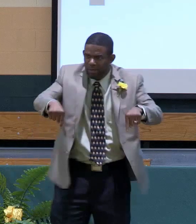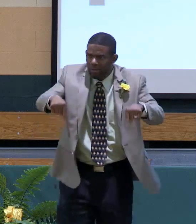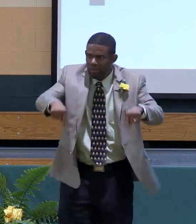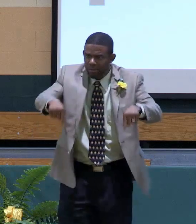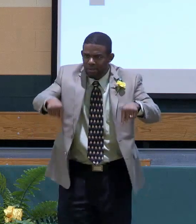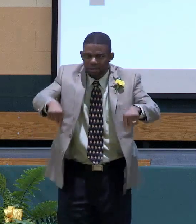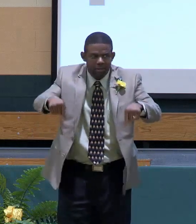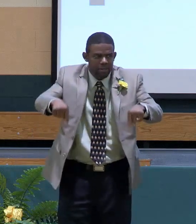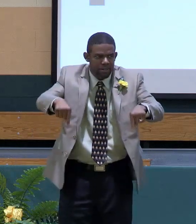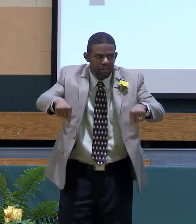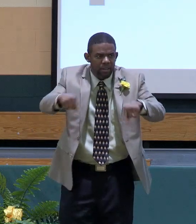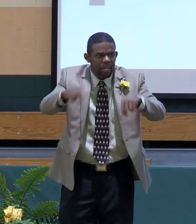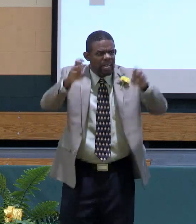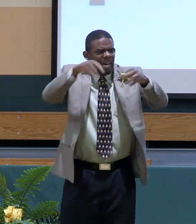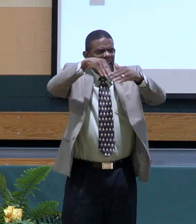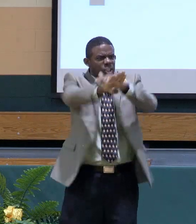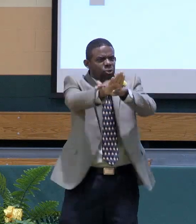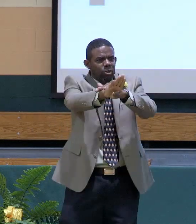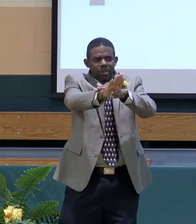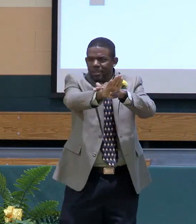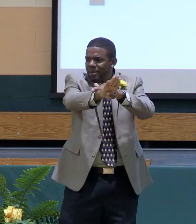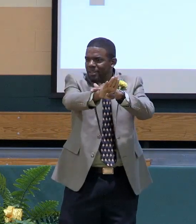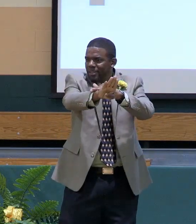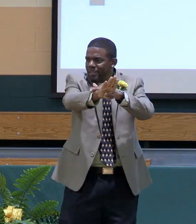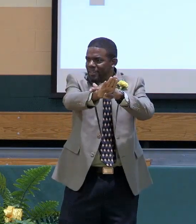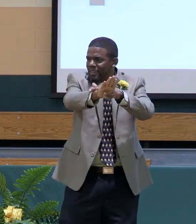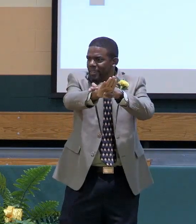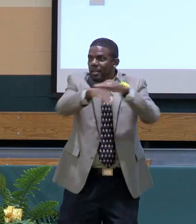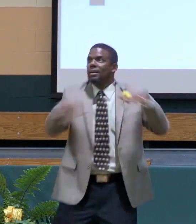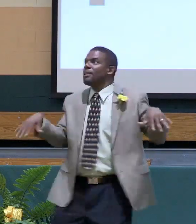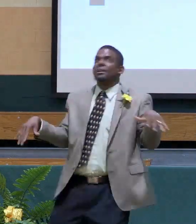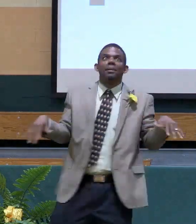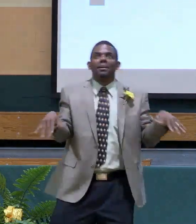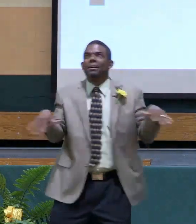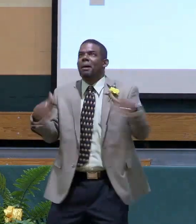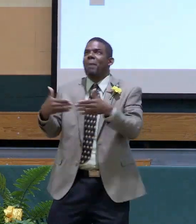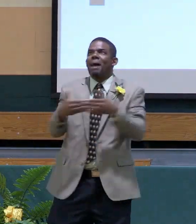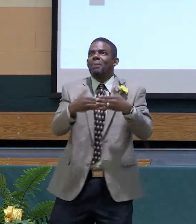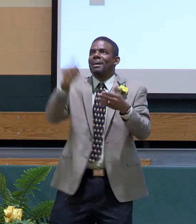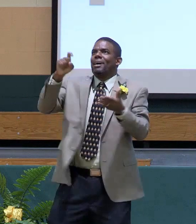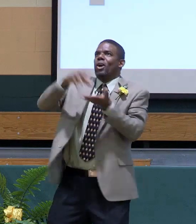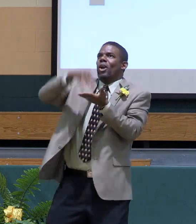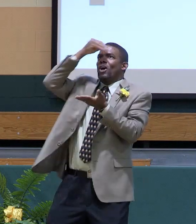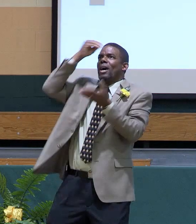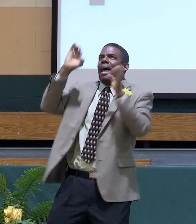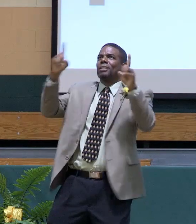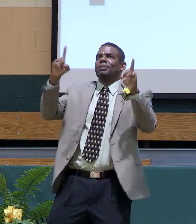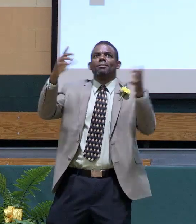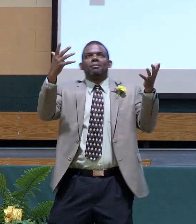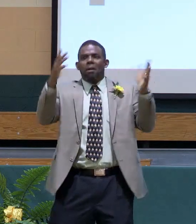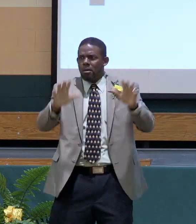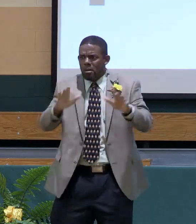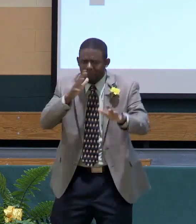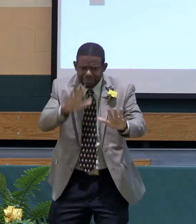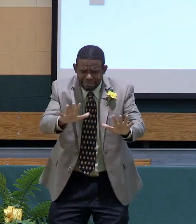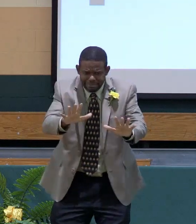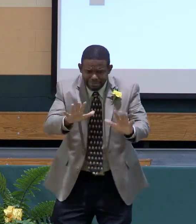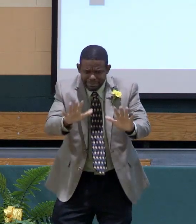by the scruff of your neck and dropped you here at the School for the Deaf, okay? So you enter, and you're like a little tiger cub. You need to